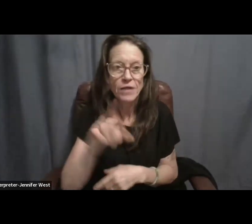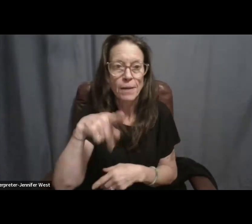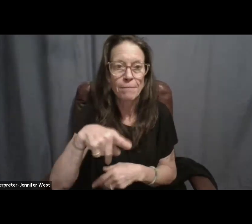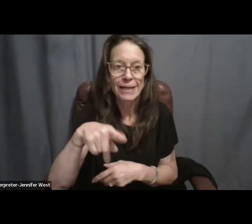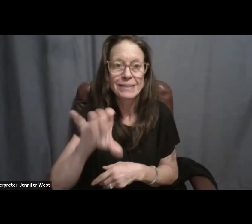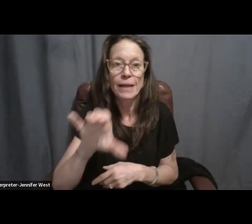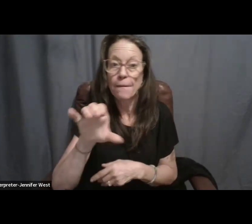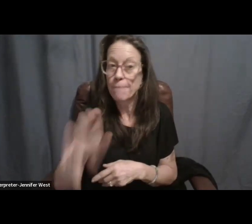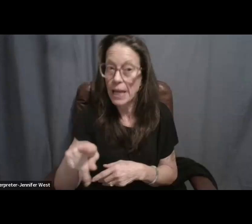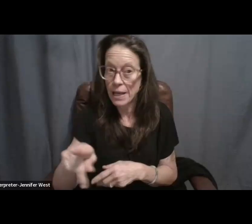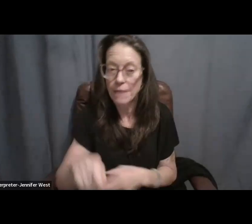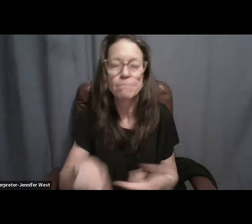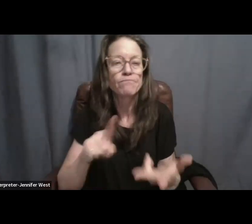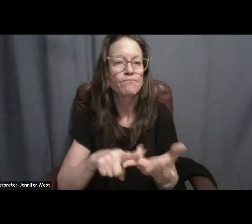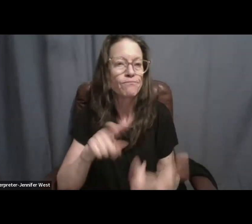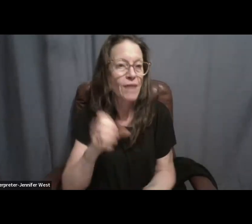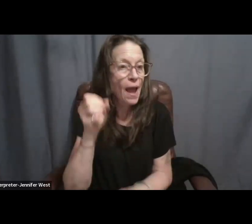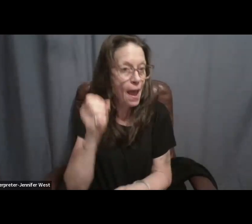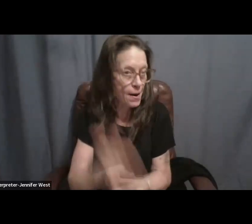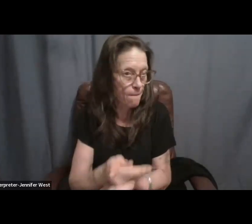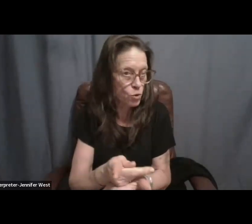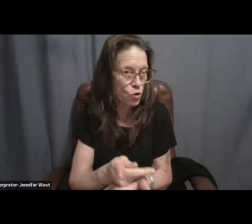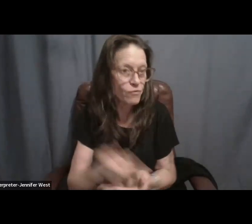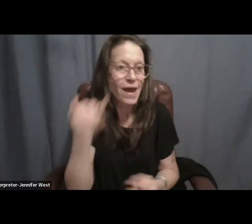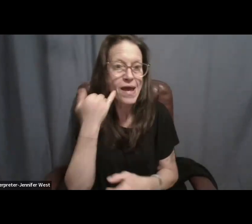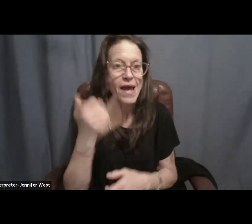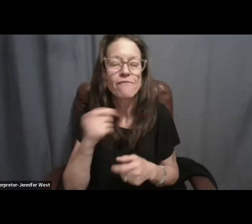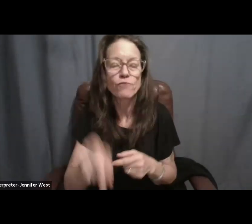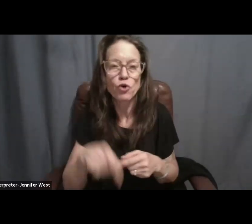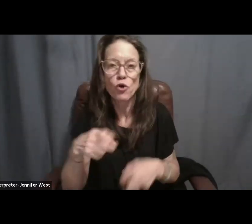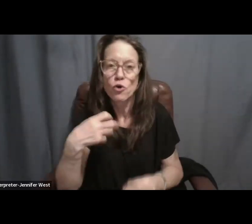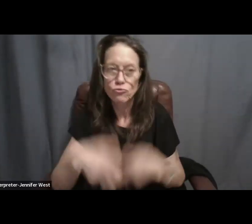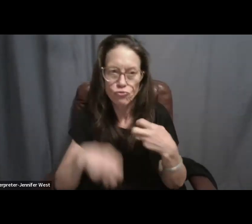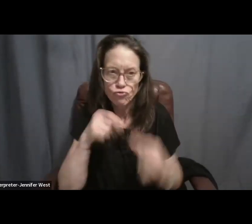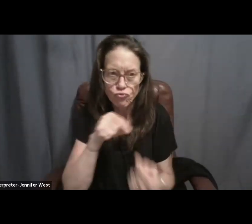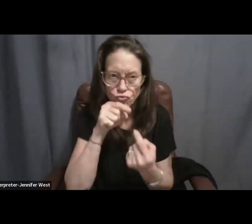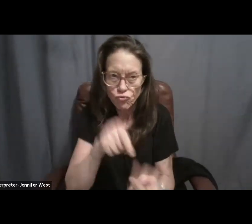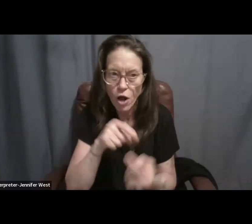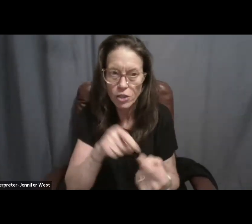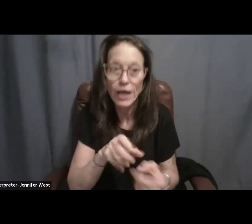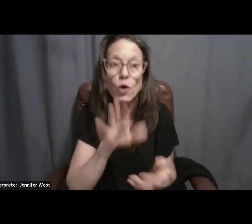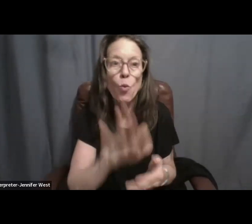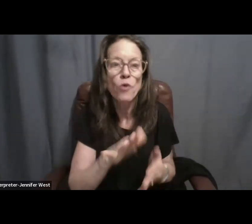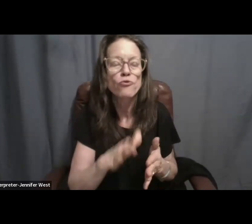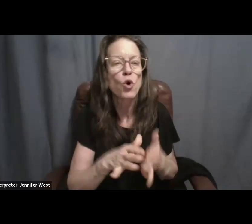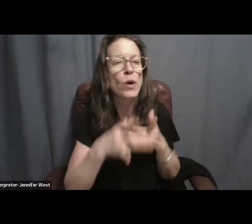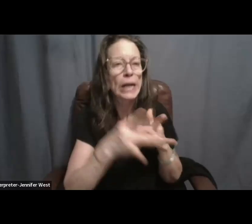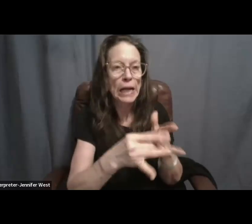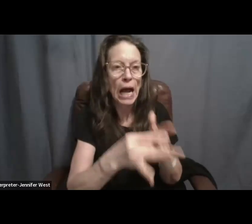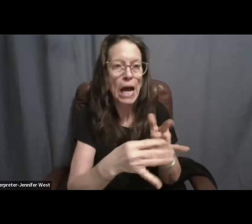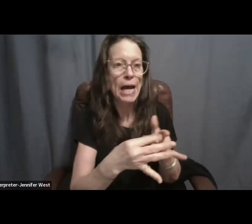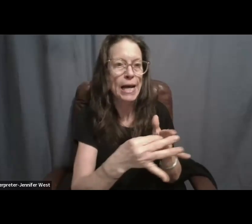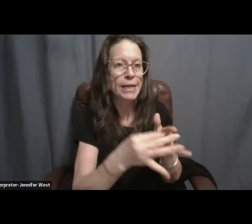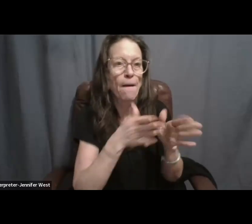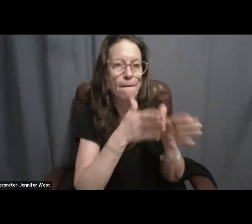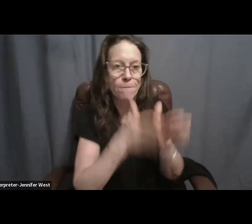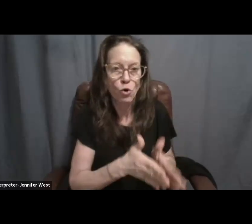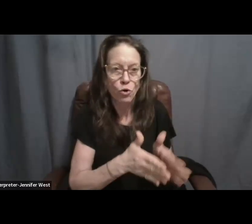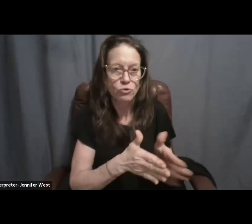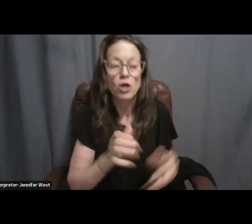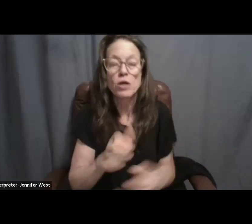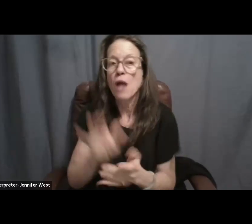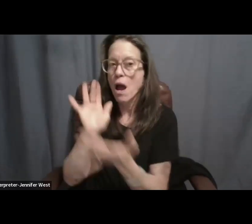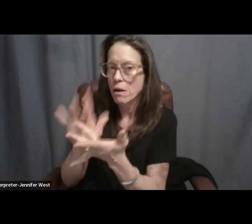approved. So if you have issues with your person, contact your agency and ask for somebody who